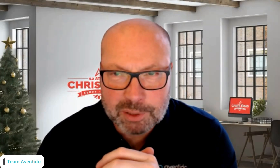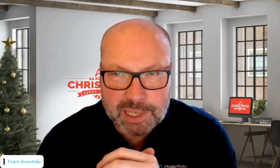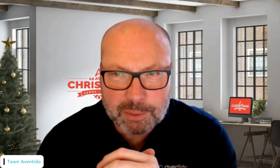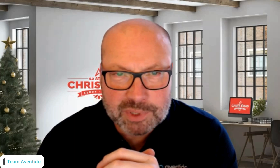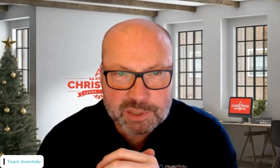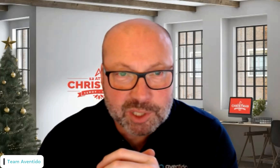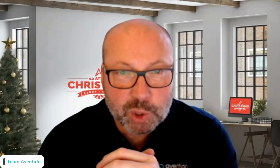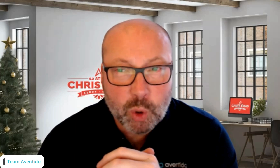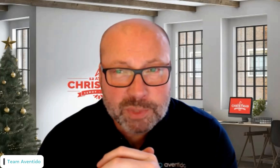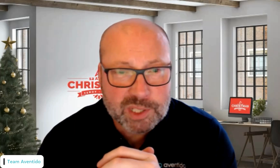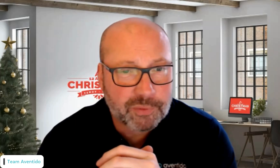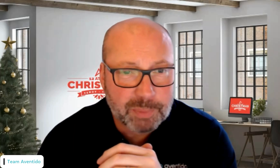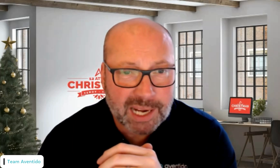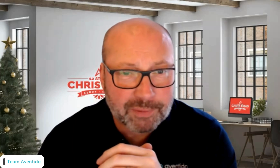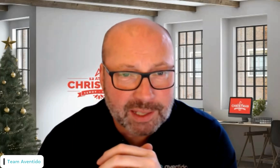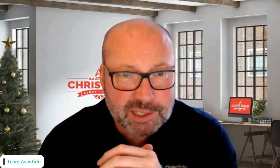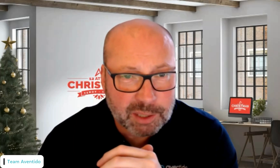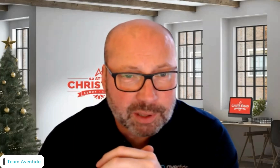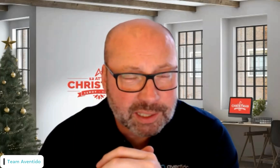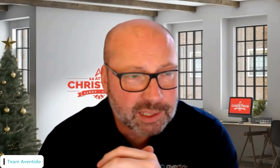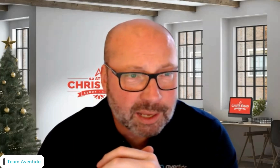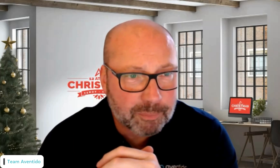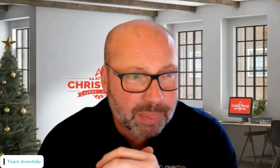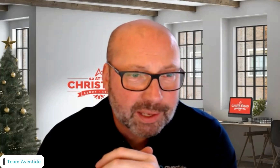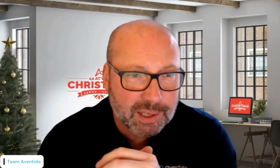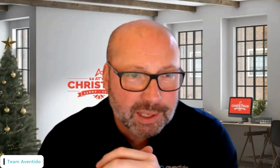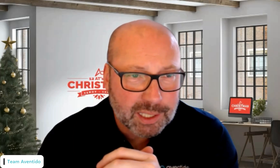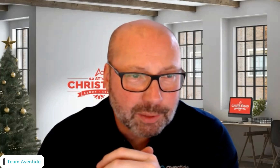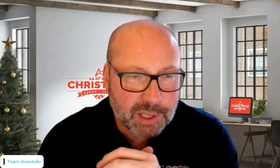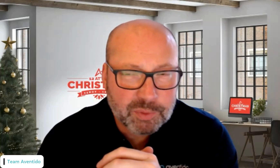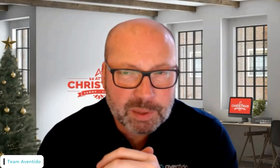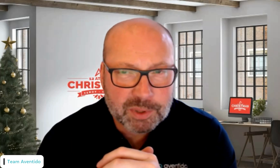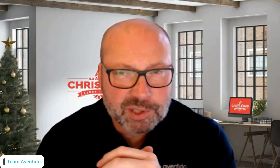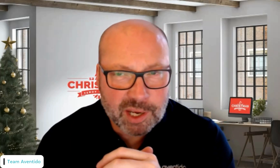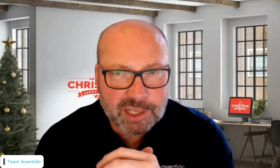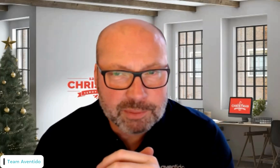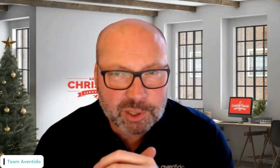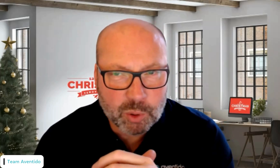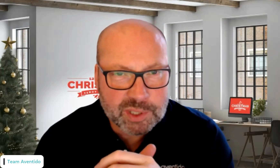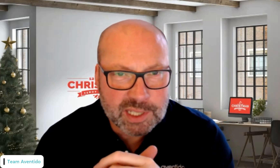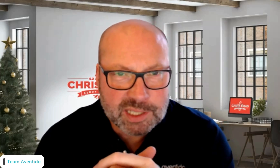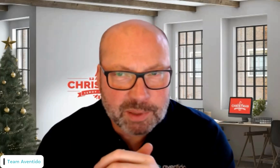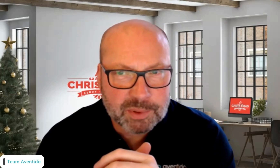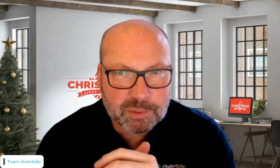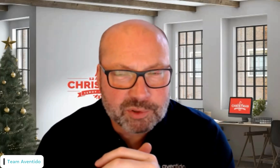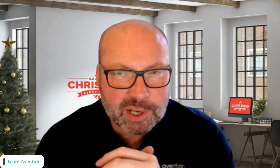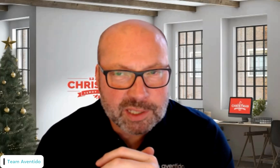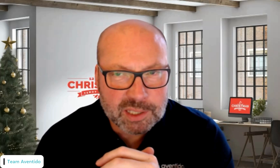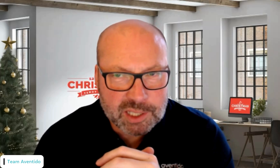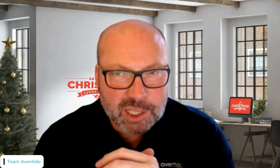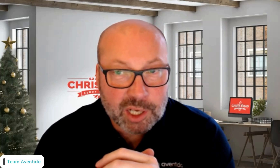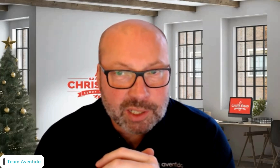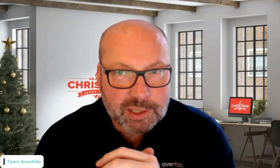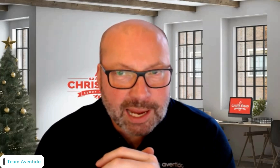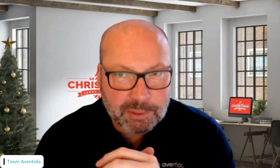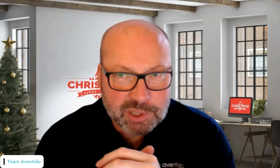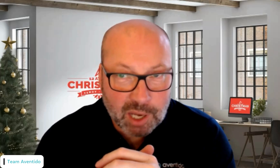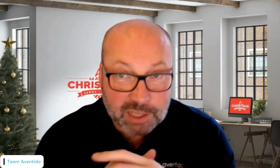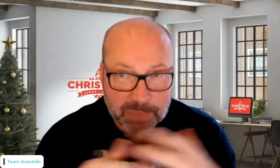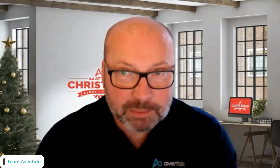was enormous off the back of that. I think the number of people who signed up to courses, the people who were trying to learn how to either be a